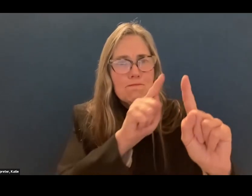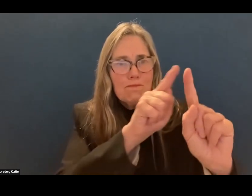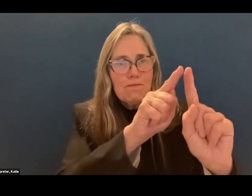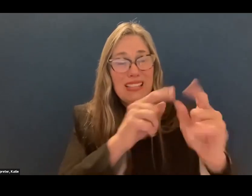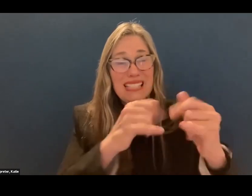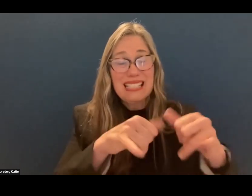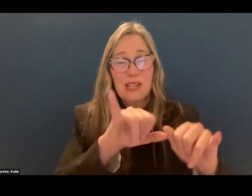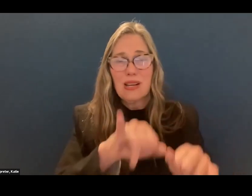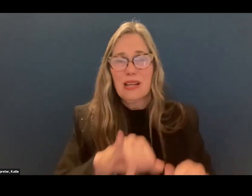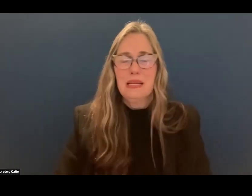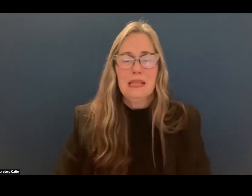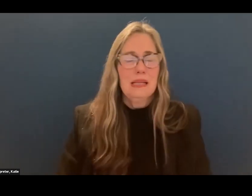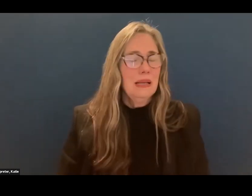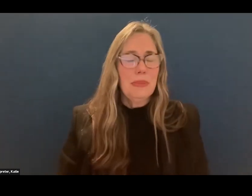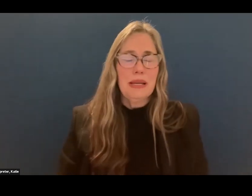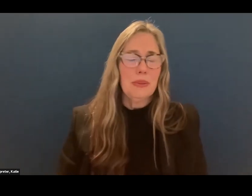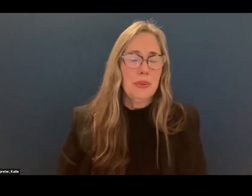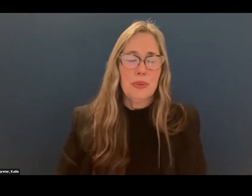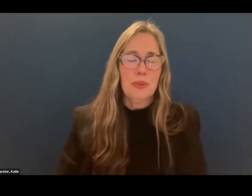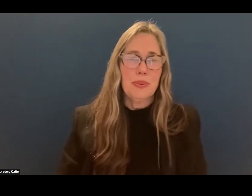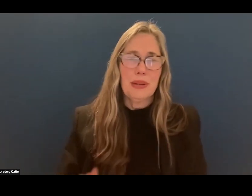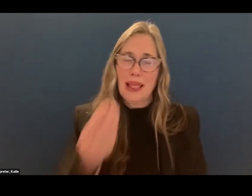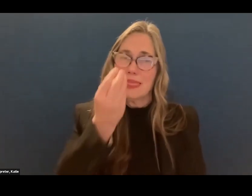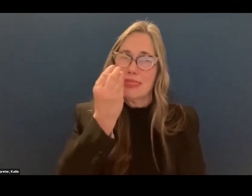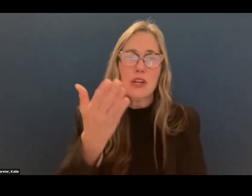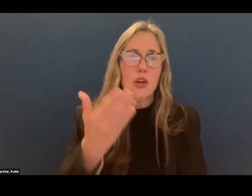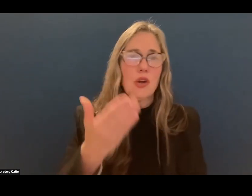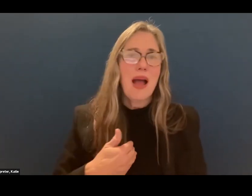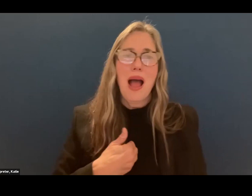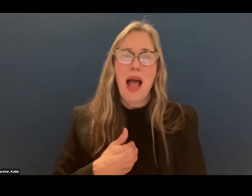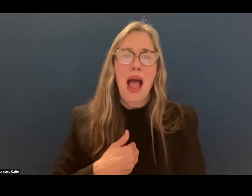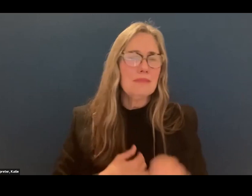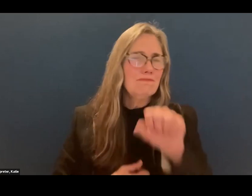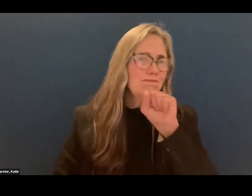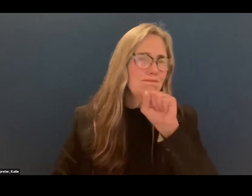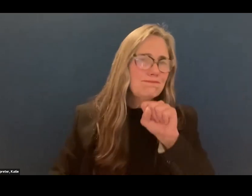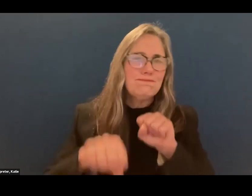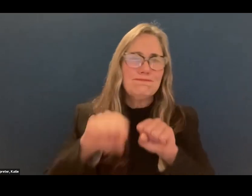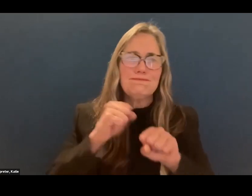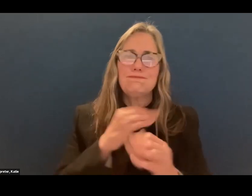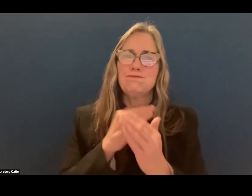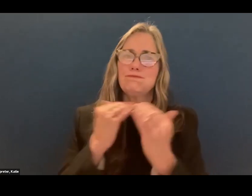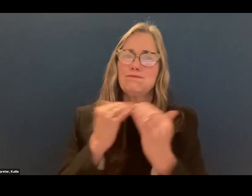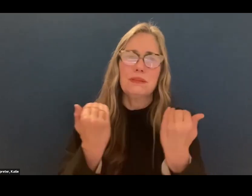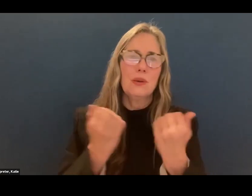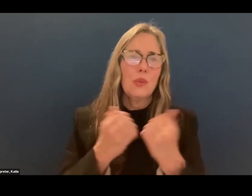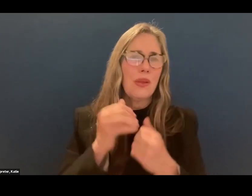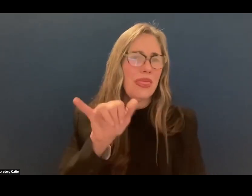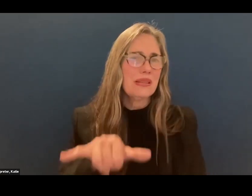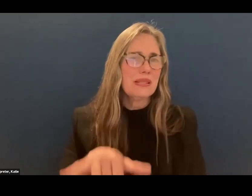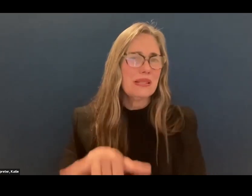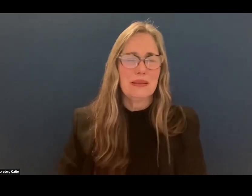But I got to tell you, I'm beyond frustrated with this. I feel